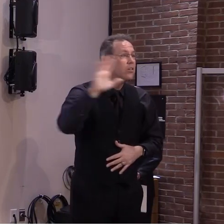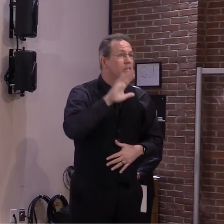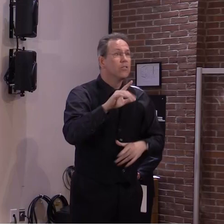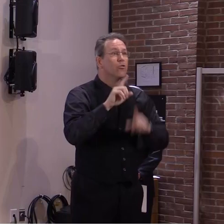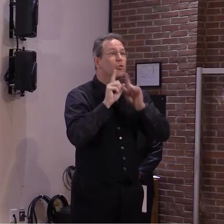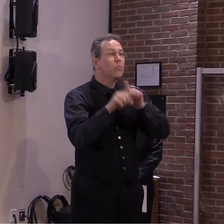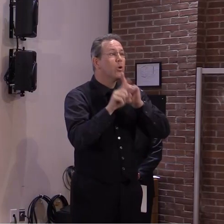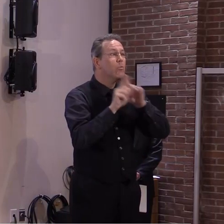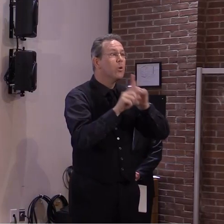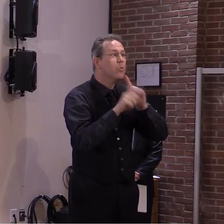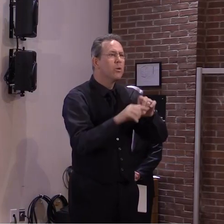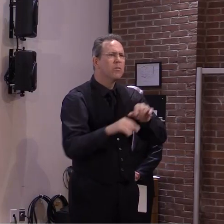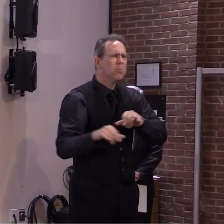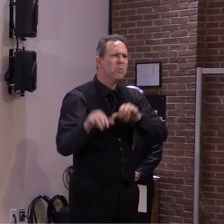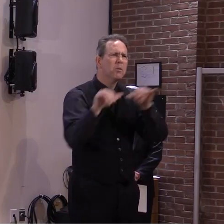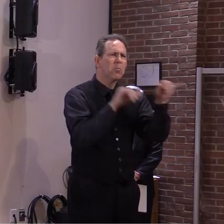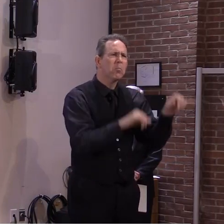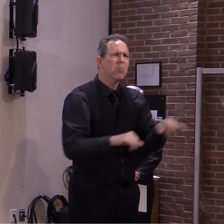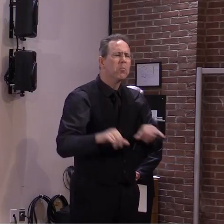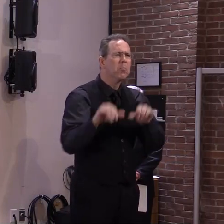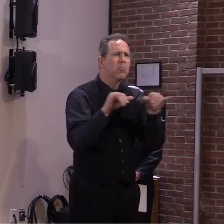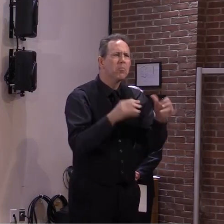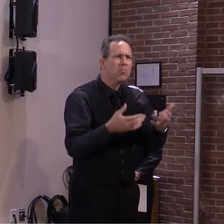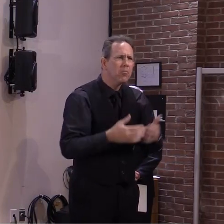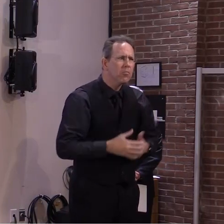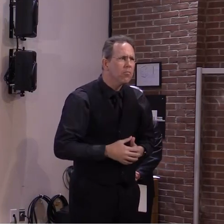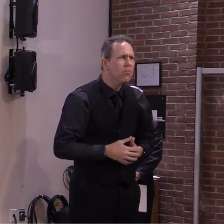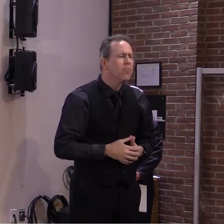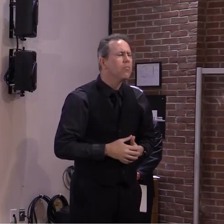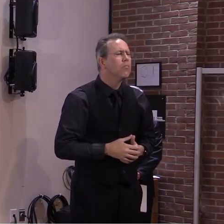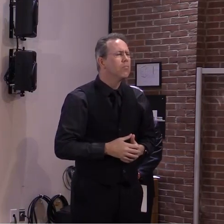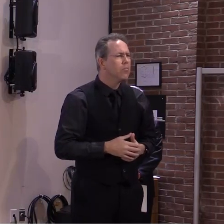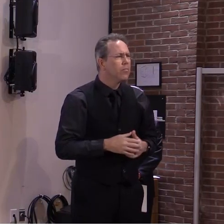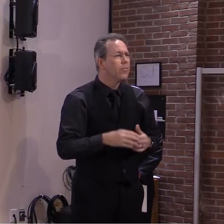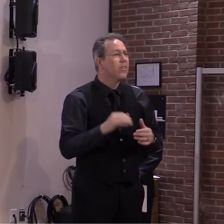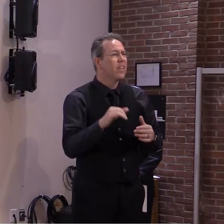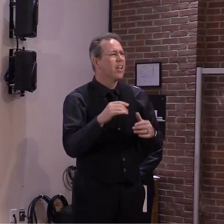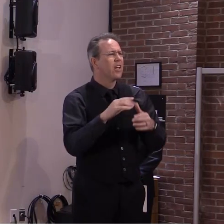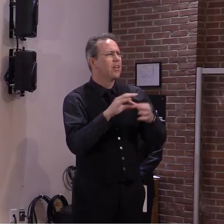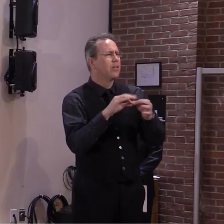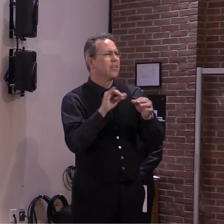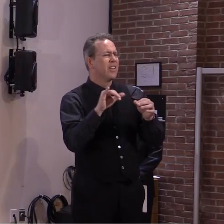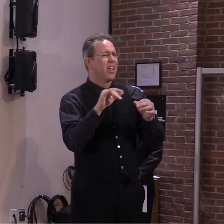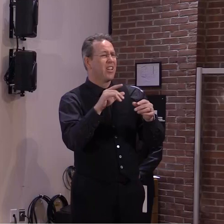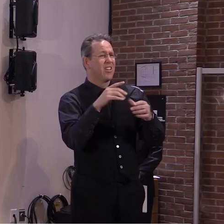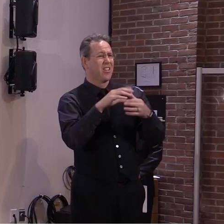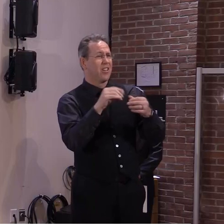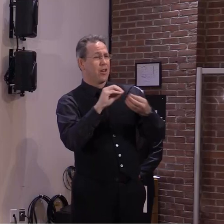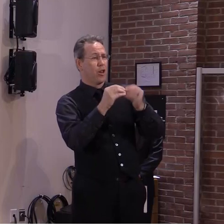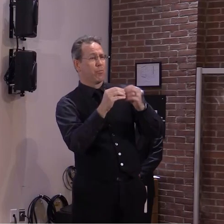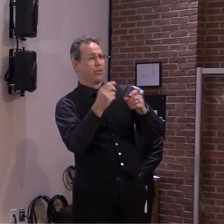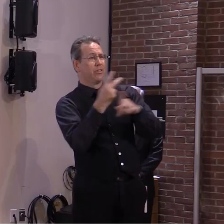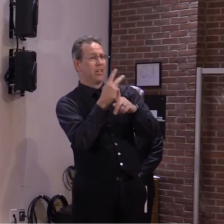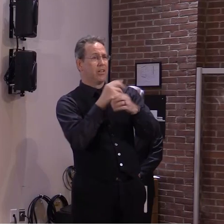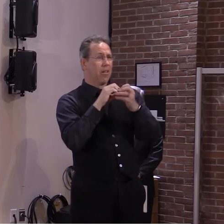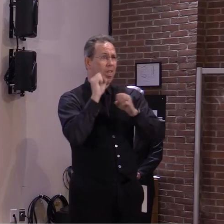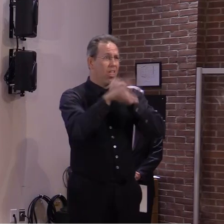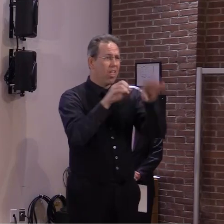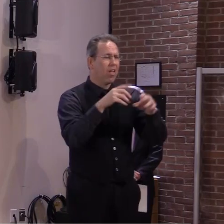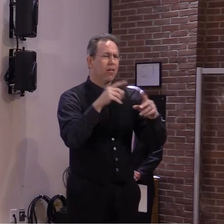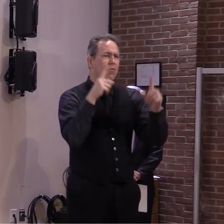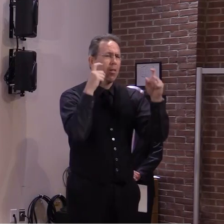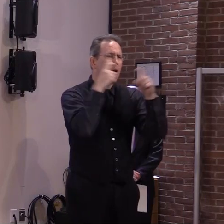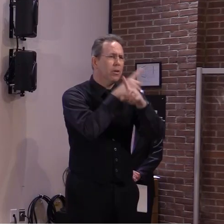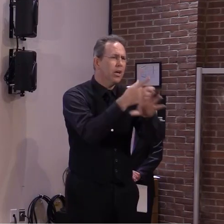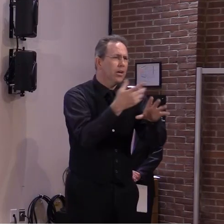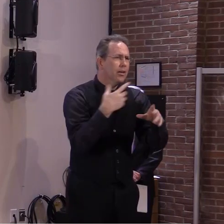So it's a very complicated topic, to be honest. But the goal that's in mind is always